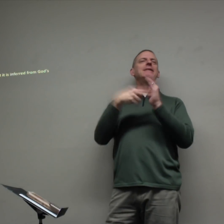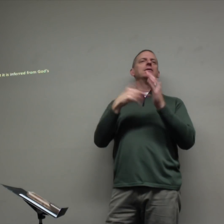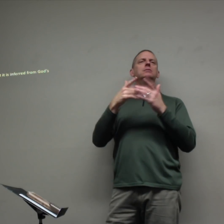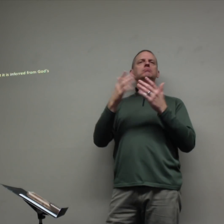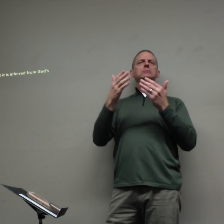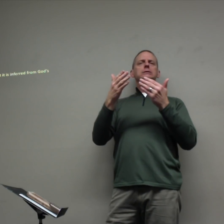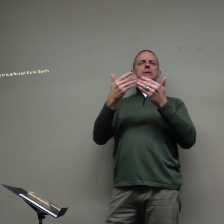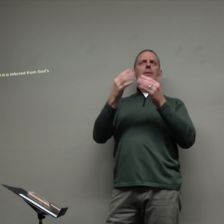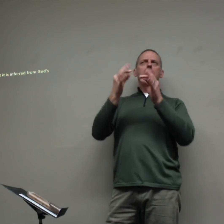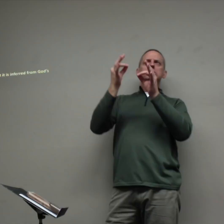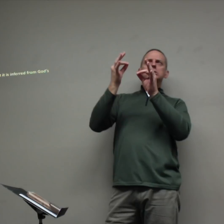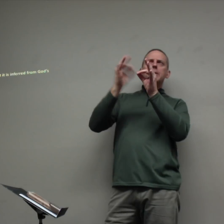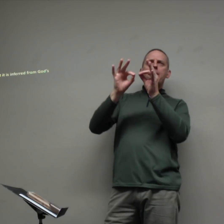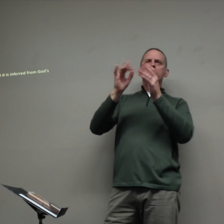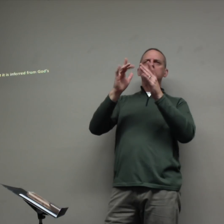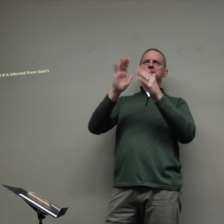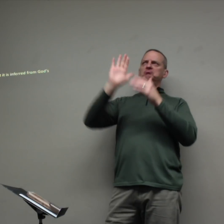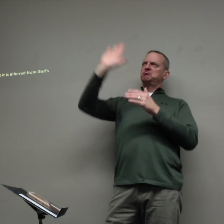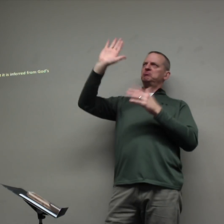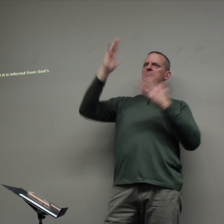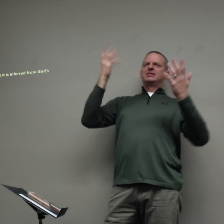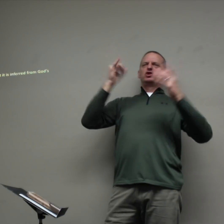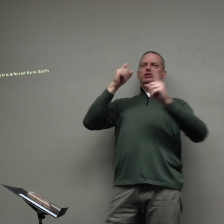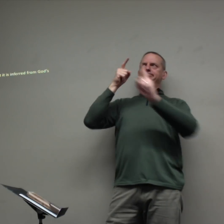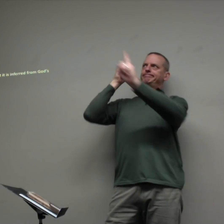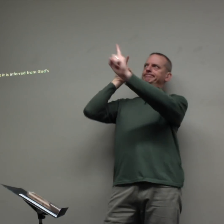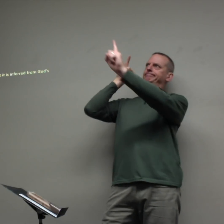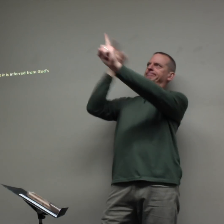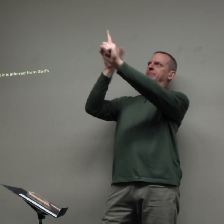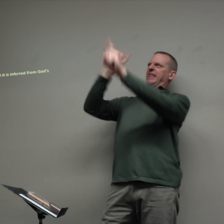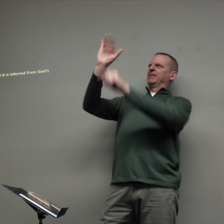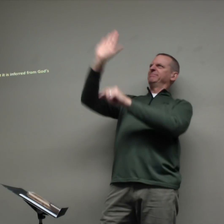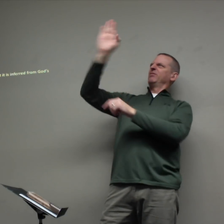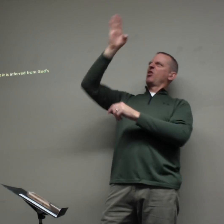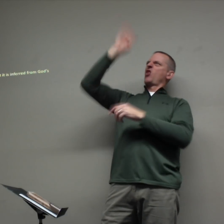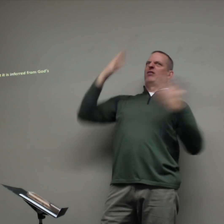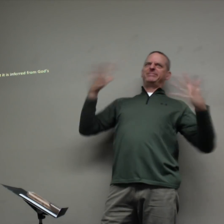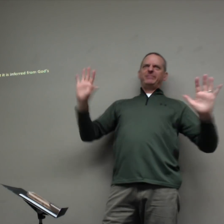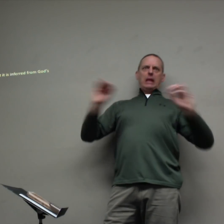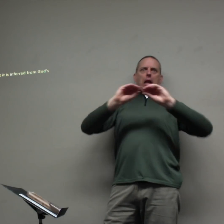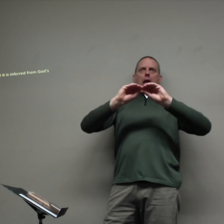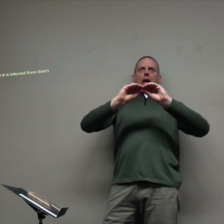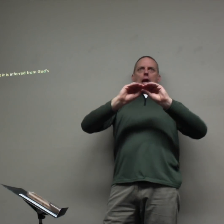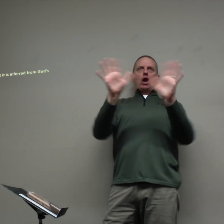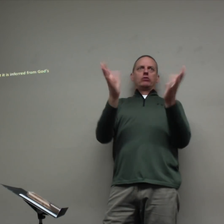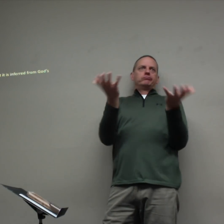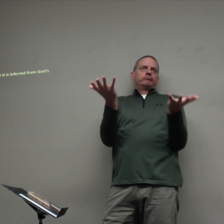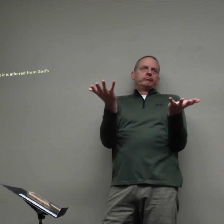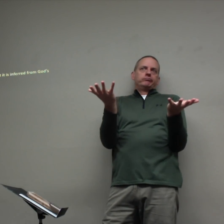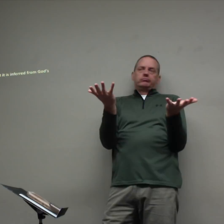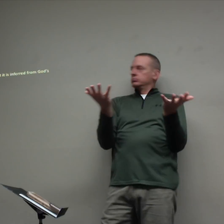which means to be simple, just get to the point. It's just God, that's